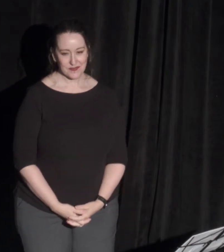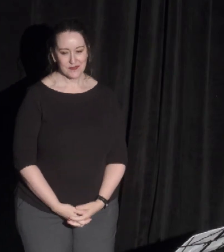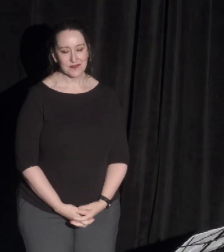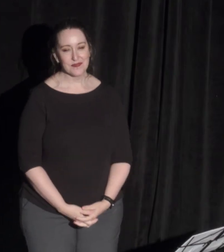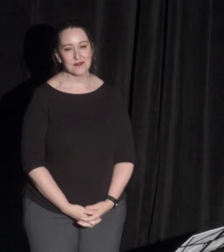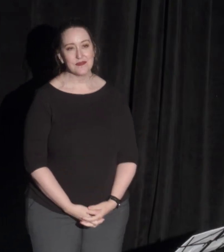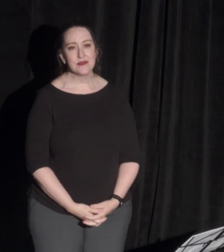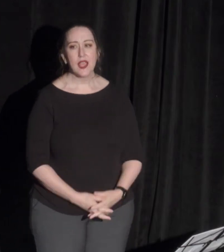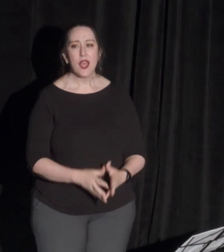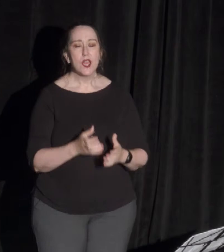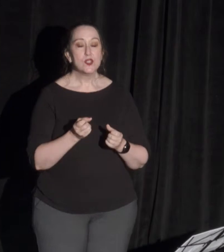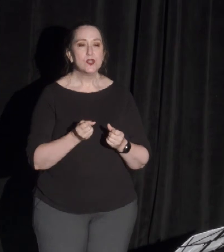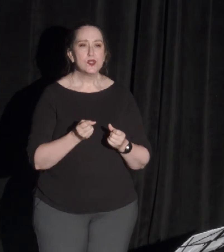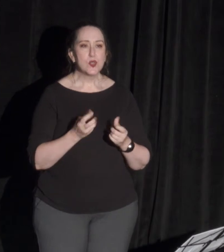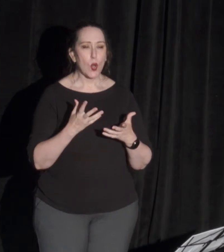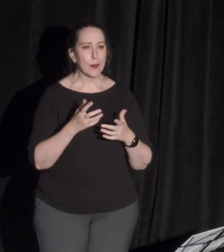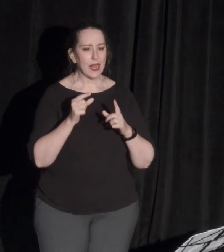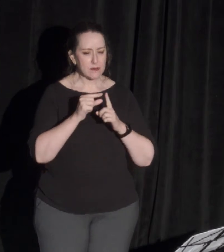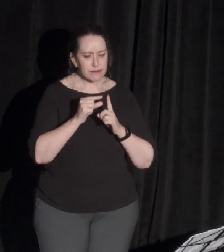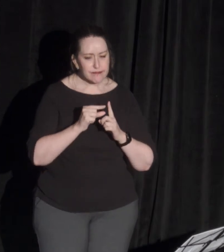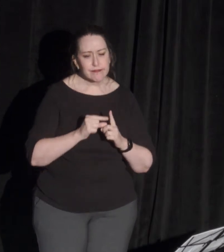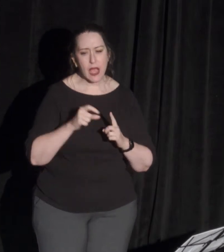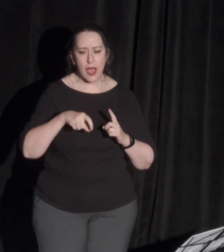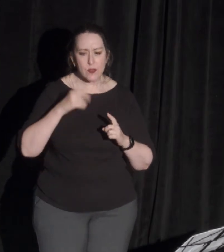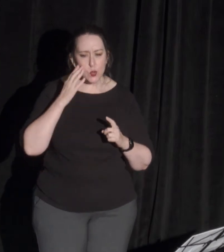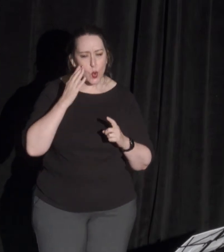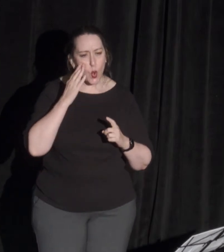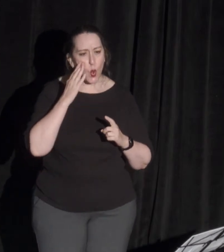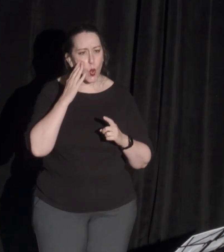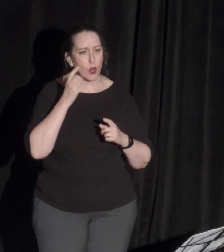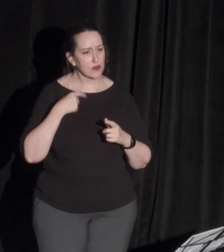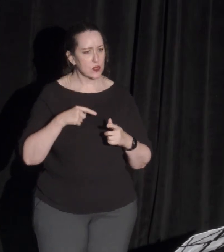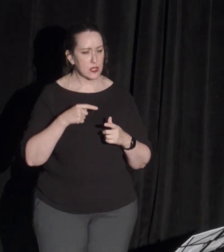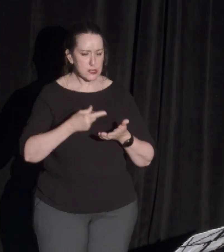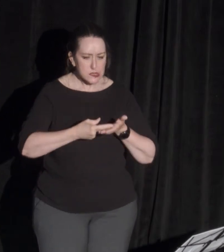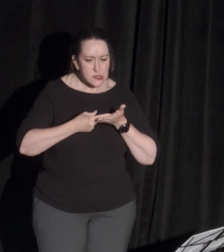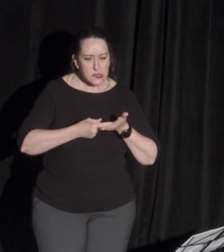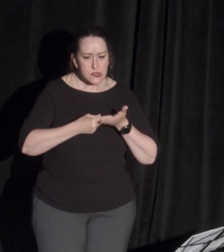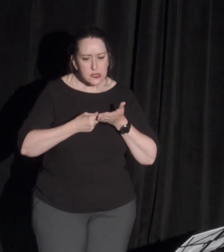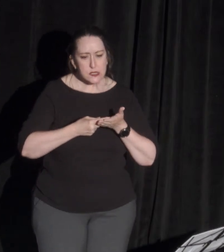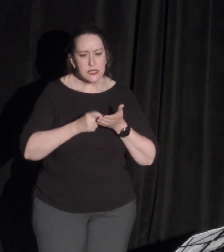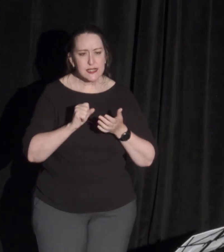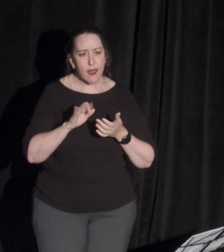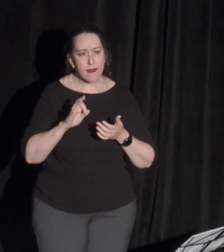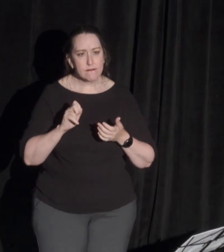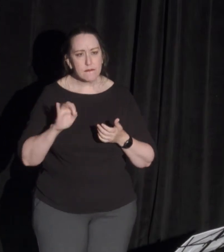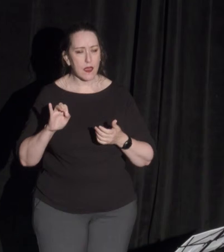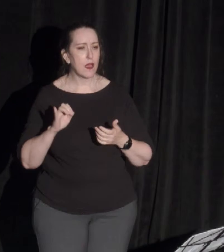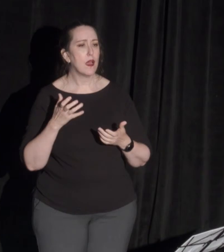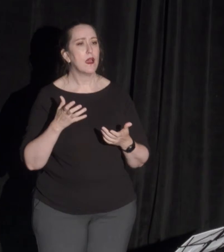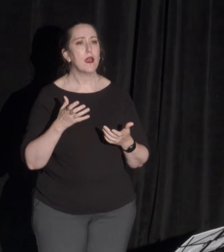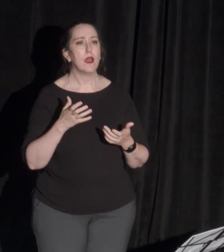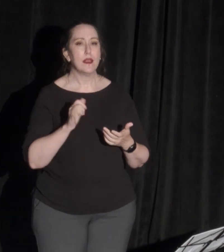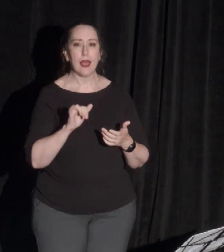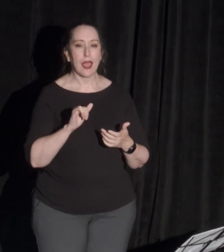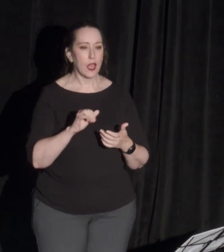There are so many terms you need to know in order to discuss science fiction, like novum